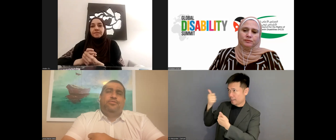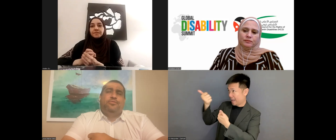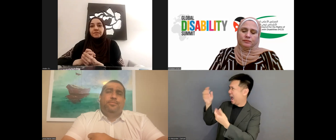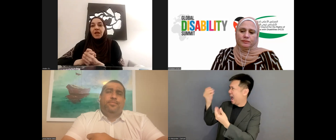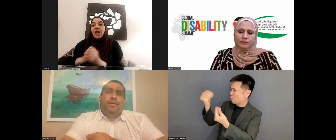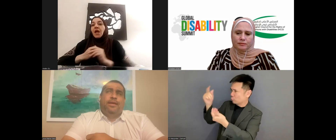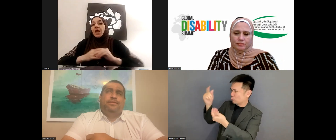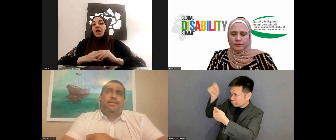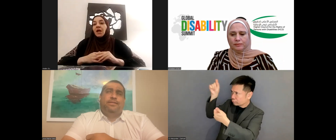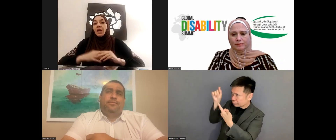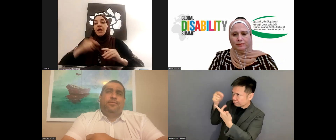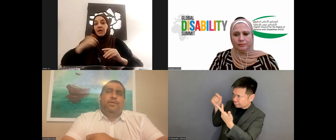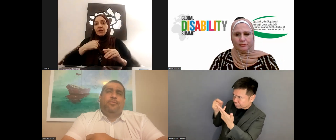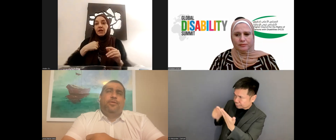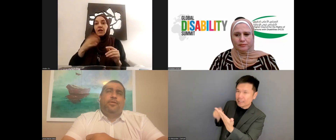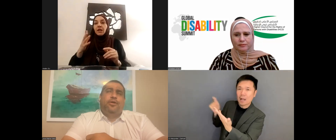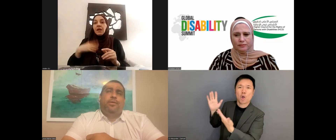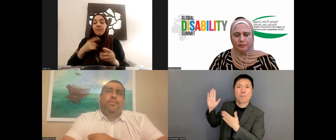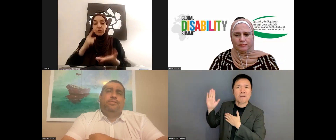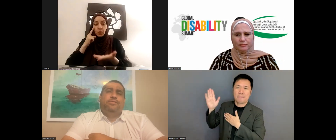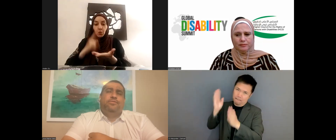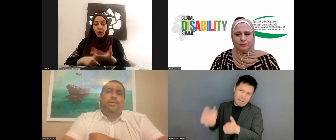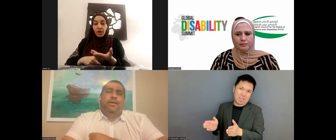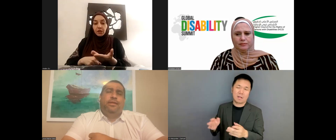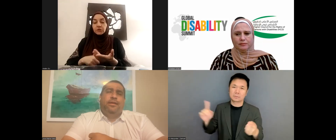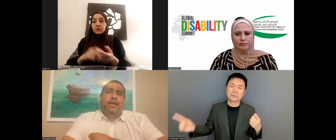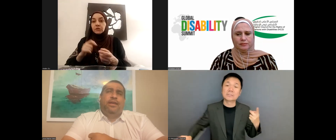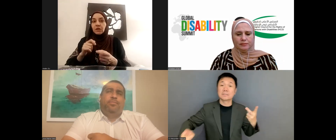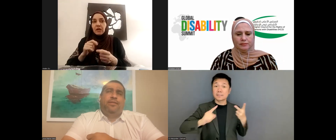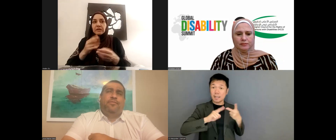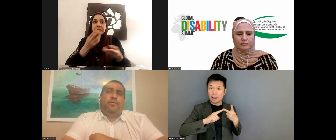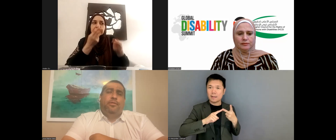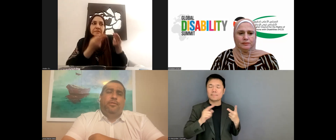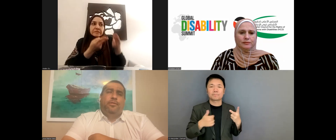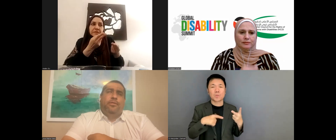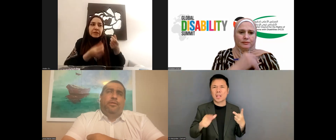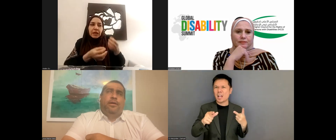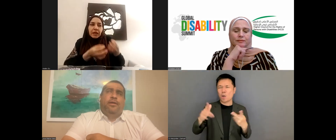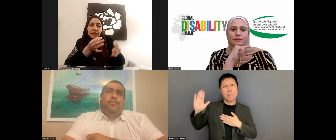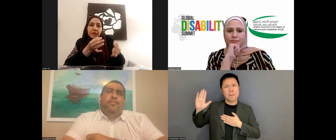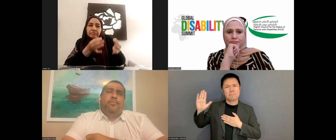Number two is that we really want commitments to be impactful.